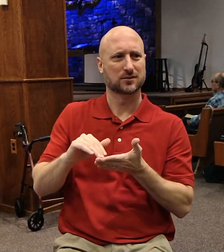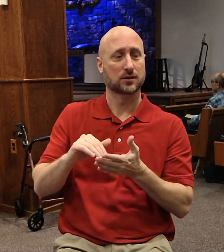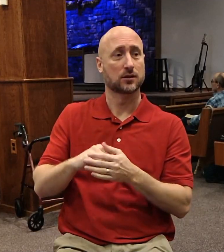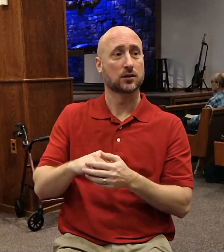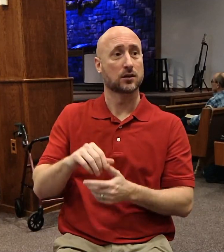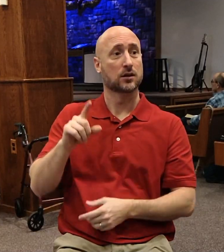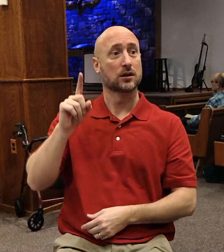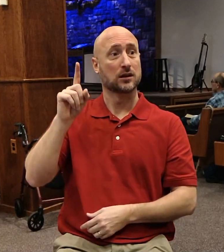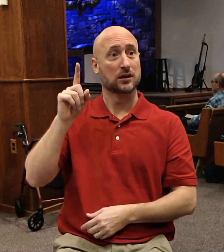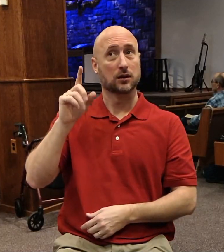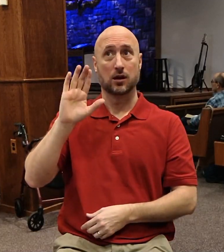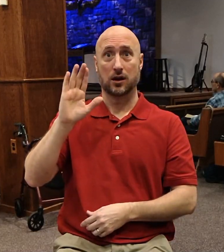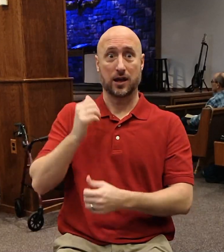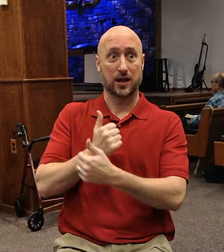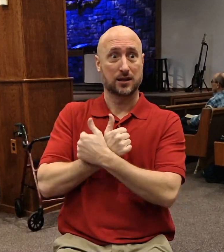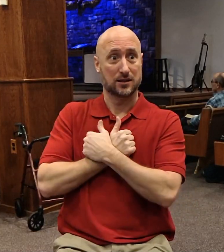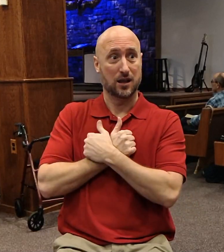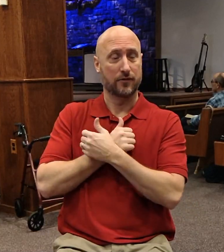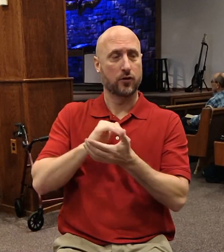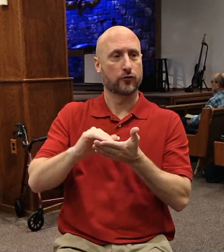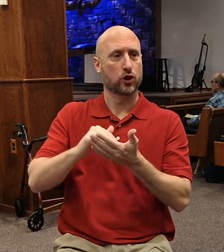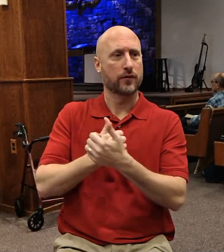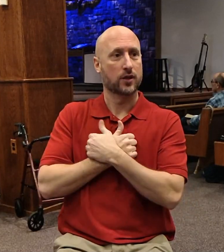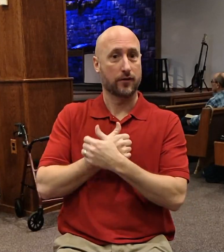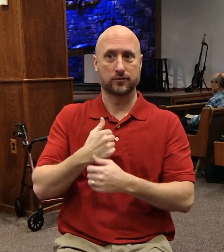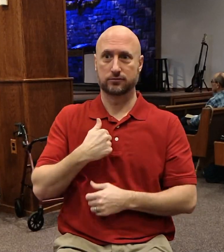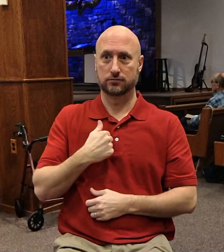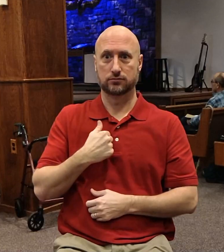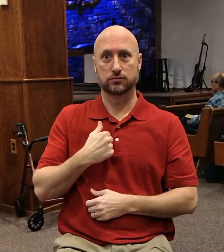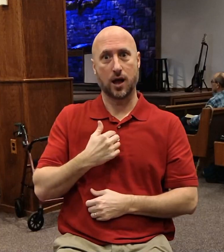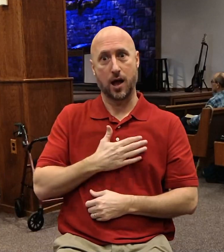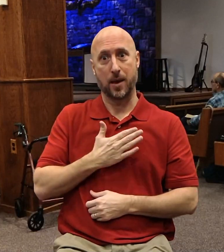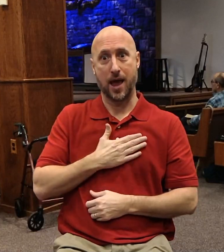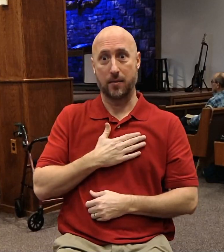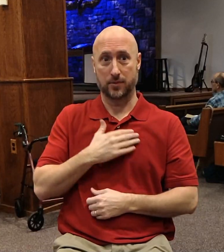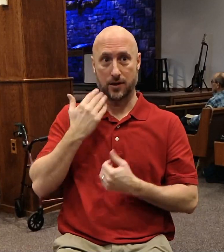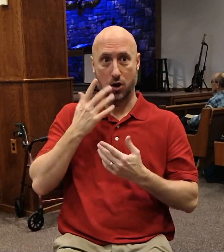His love that loves me is a forgiving love. I don't know about you guys, I'm glad about it.